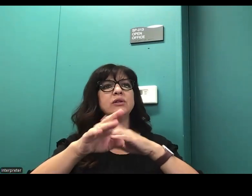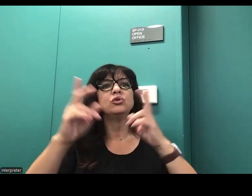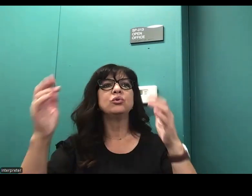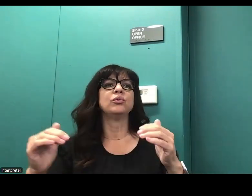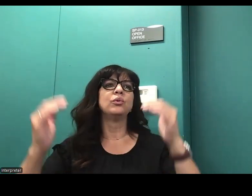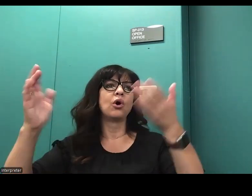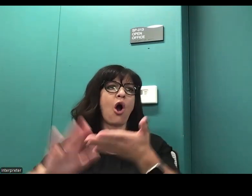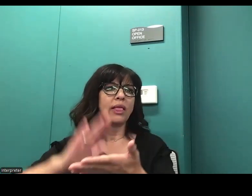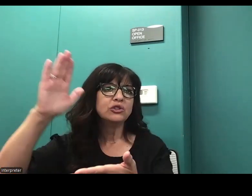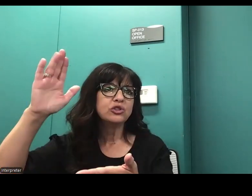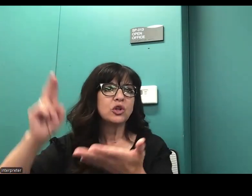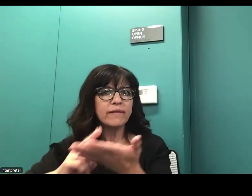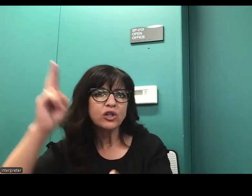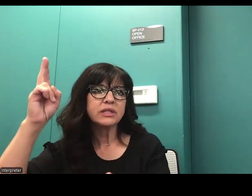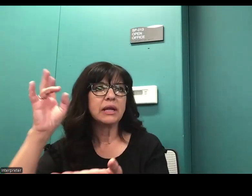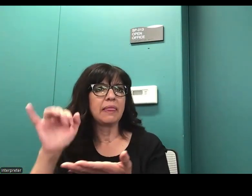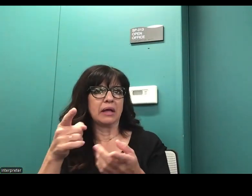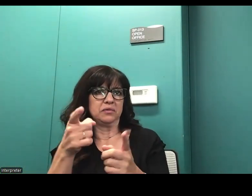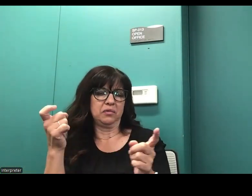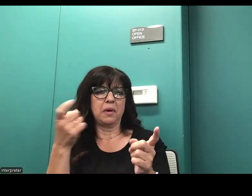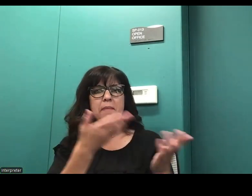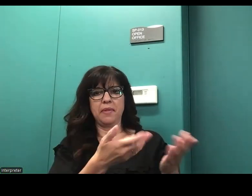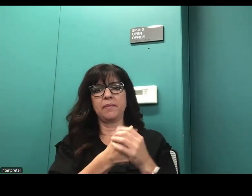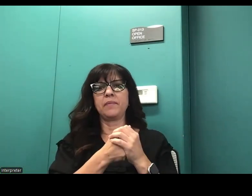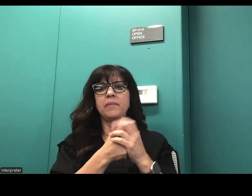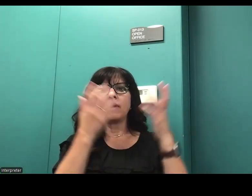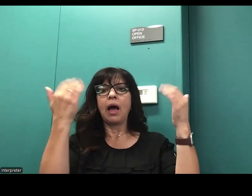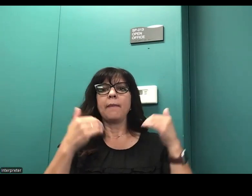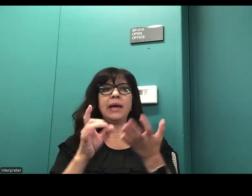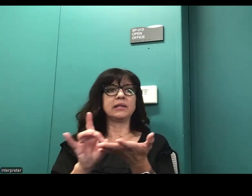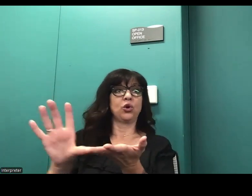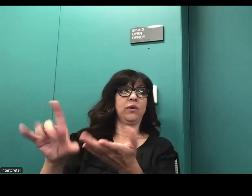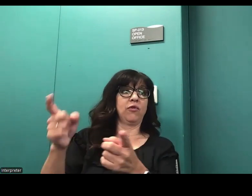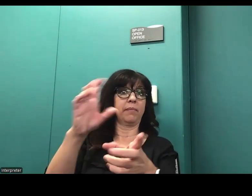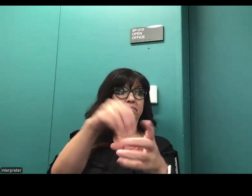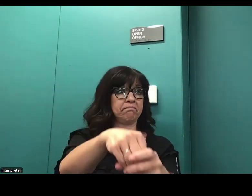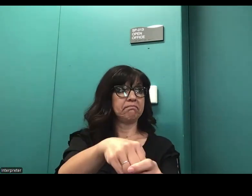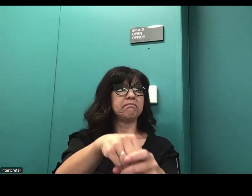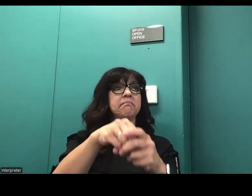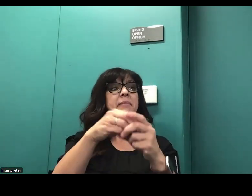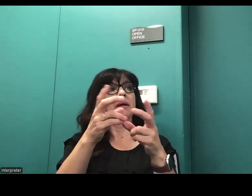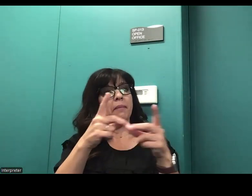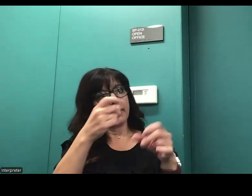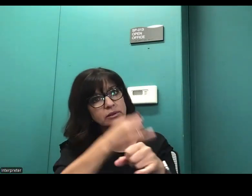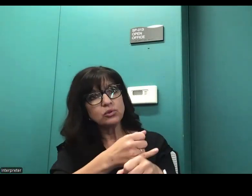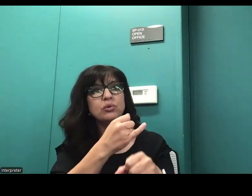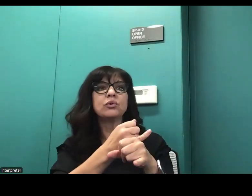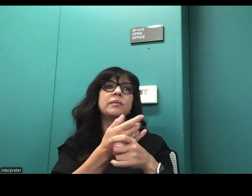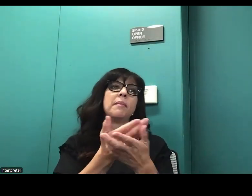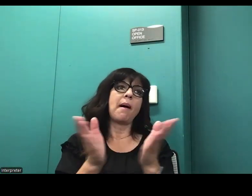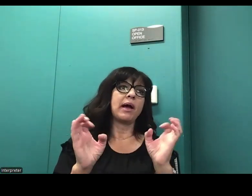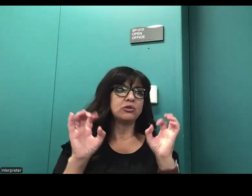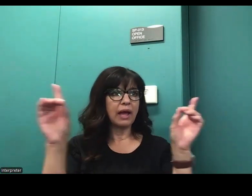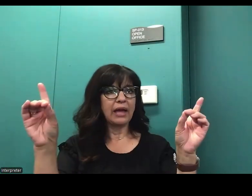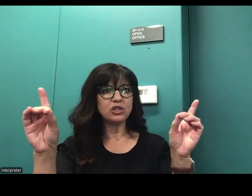ed institutions is where this came up a lot. And then be excluded from participating in institution-sponsored or public education program. When